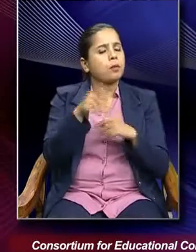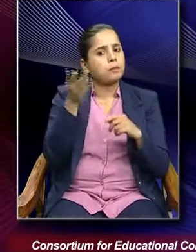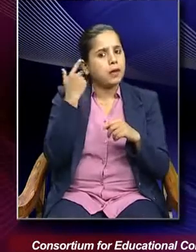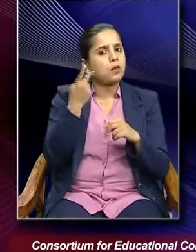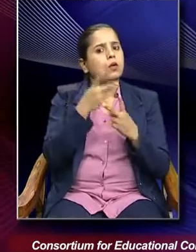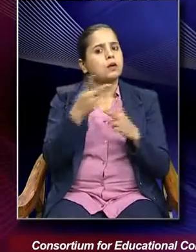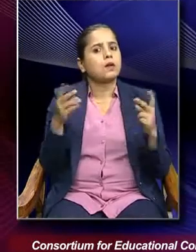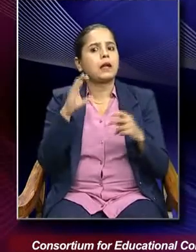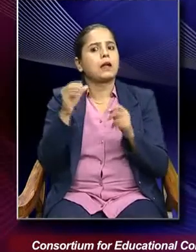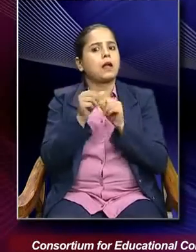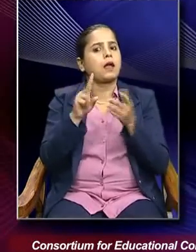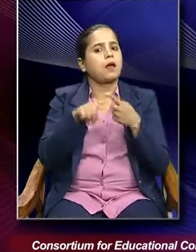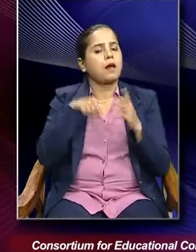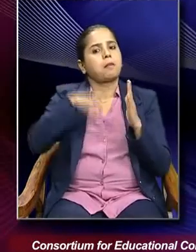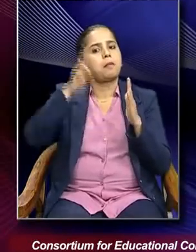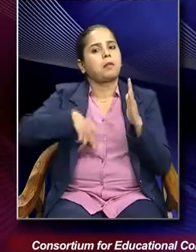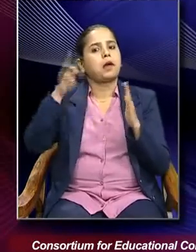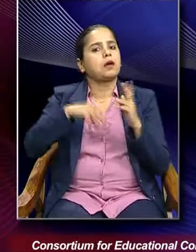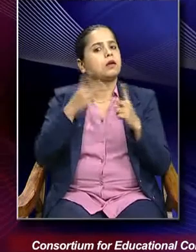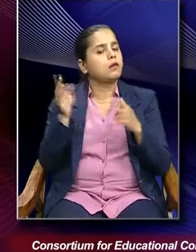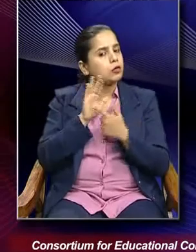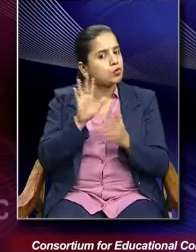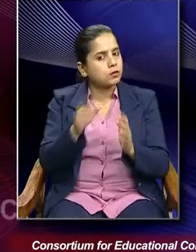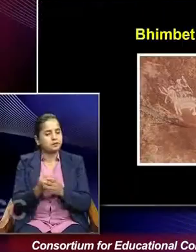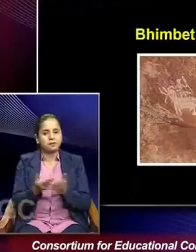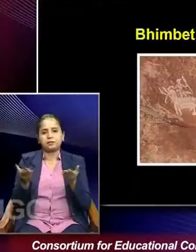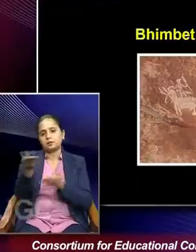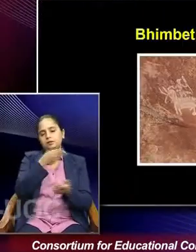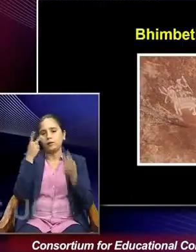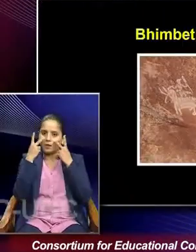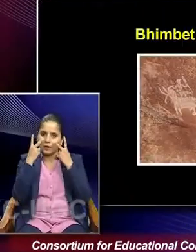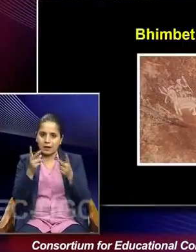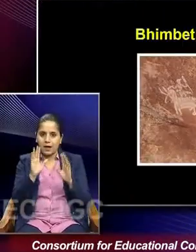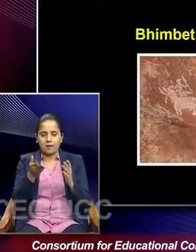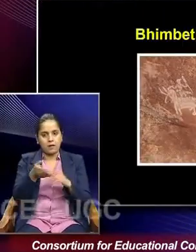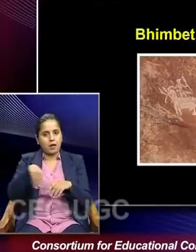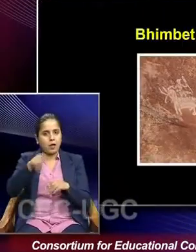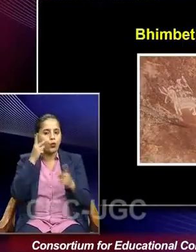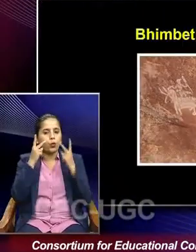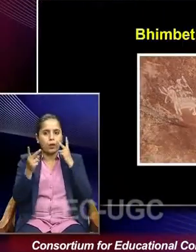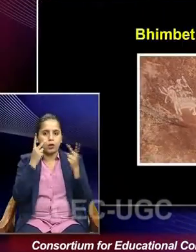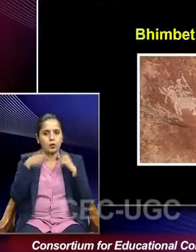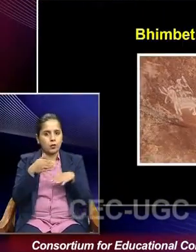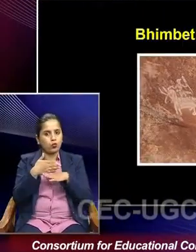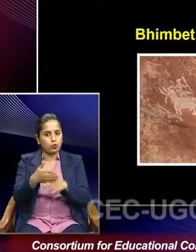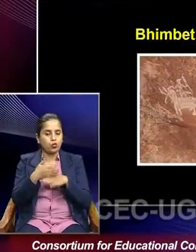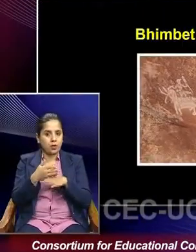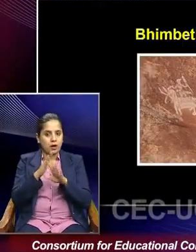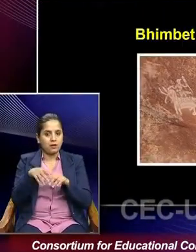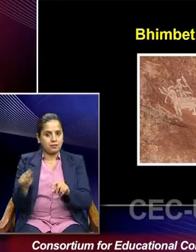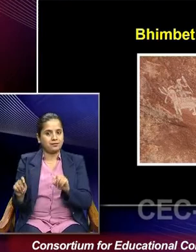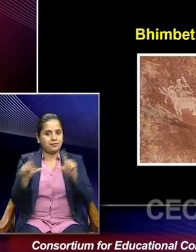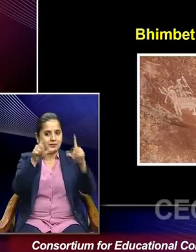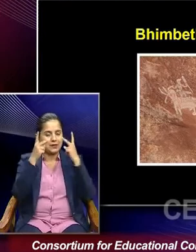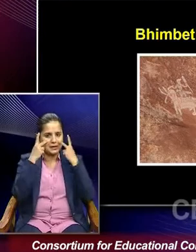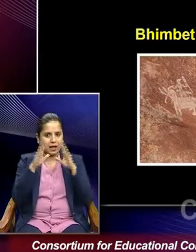these cave paintings. So, as you can see in this visual that is being shared on the